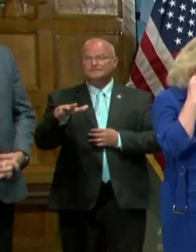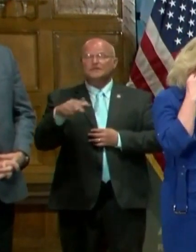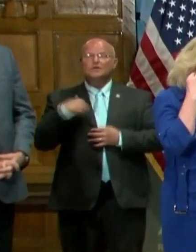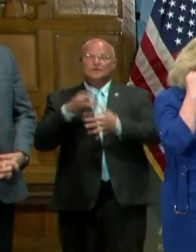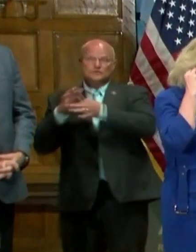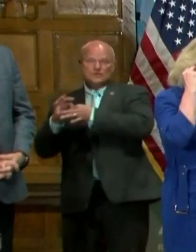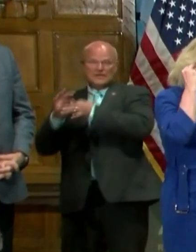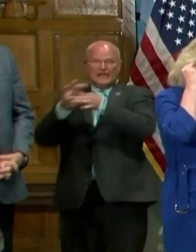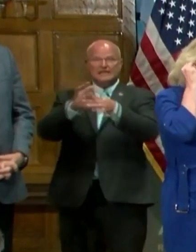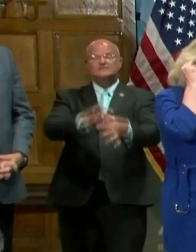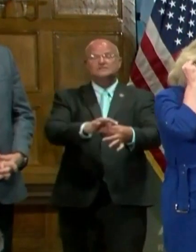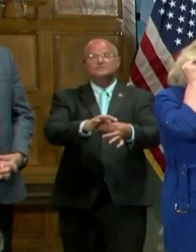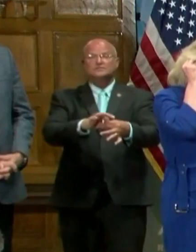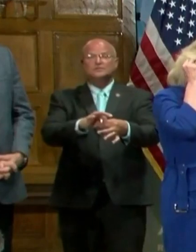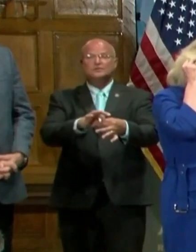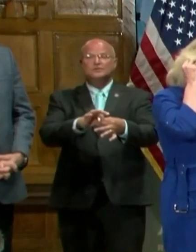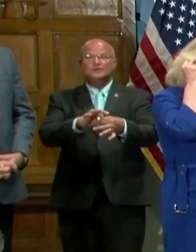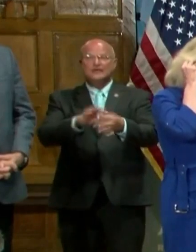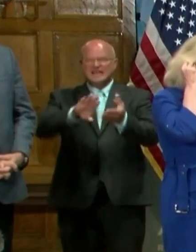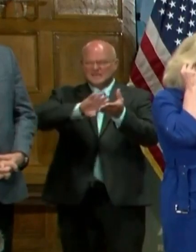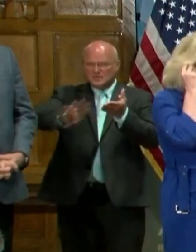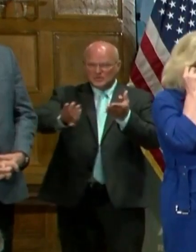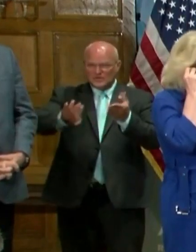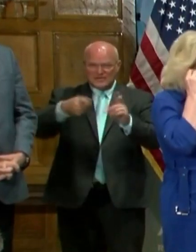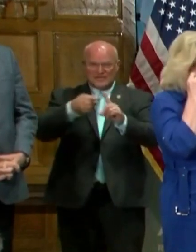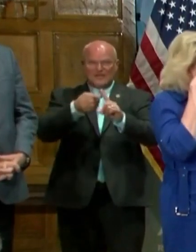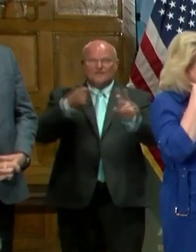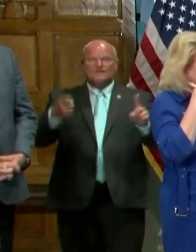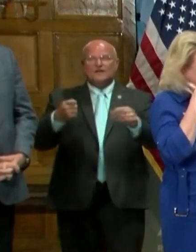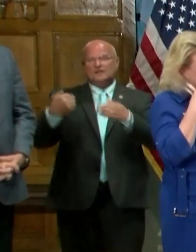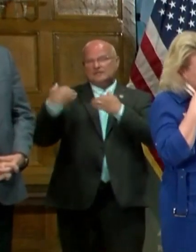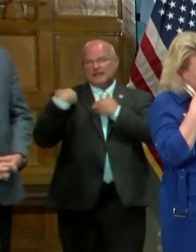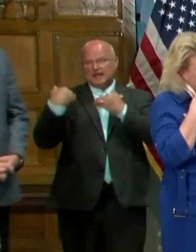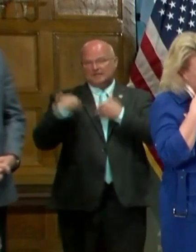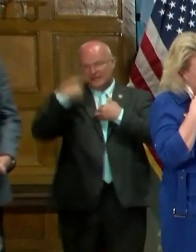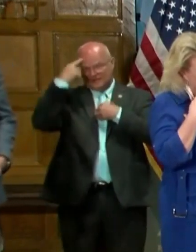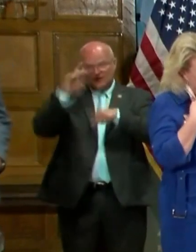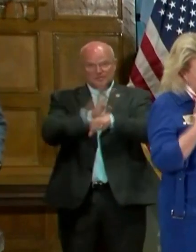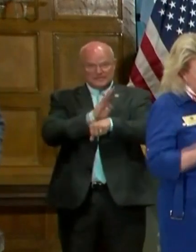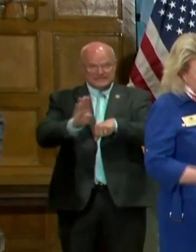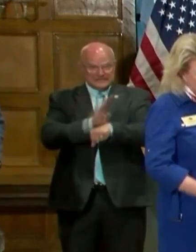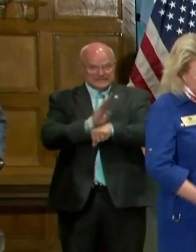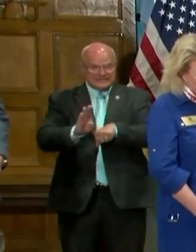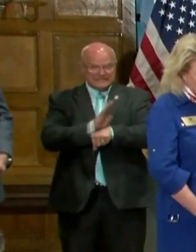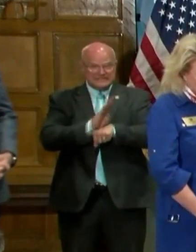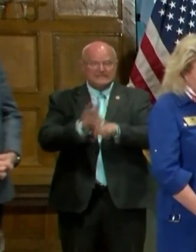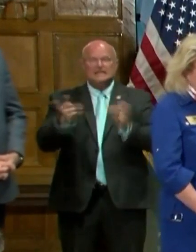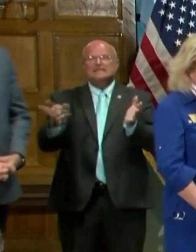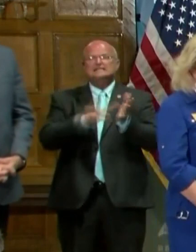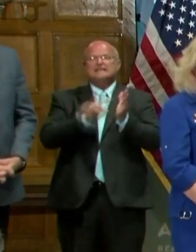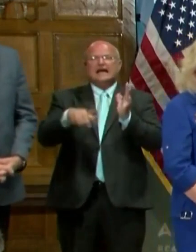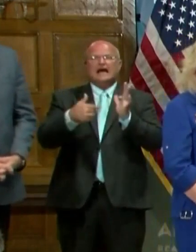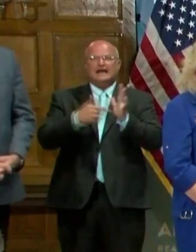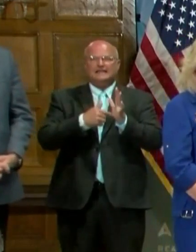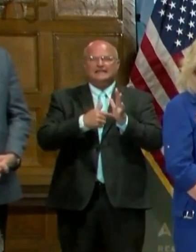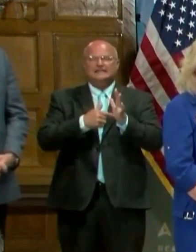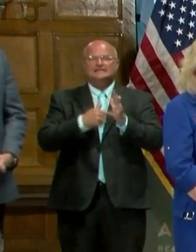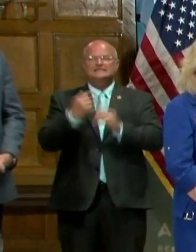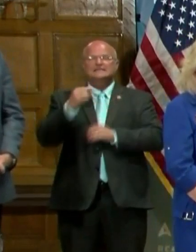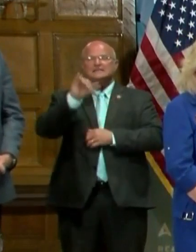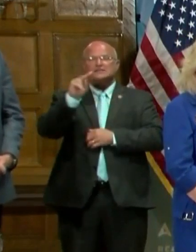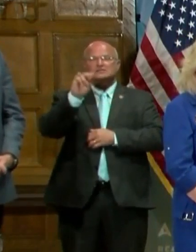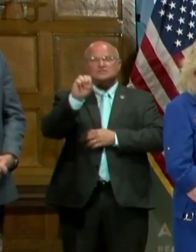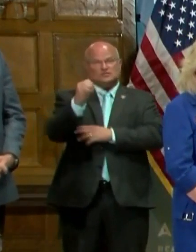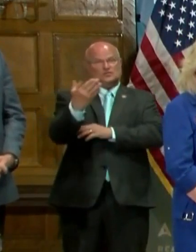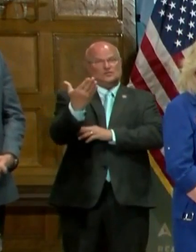Which relates to immunity from liability for businesses. I'm going to sign this the 15th day of June,